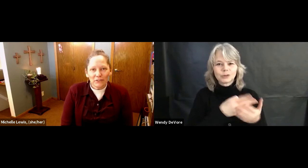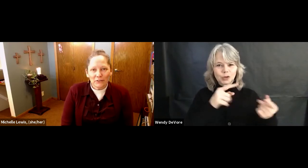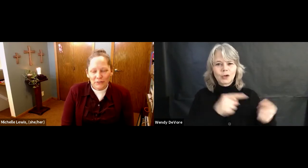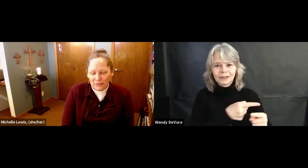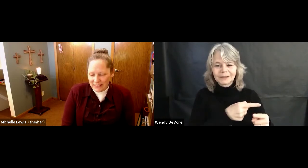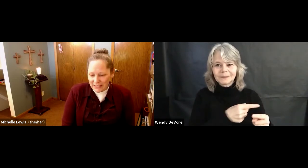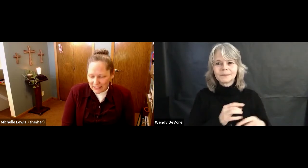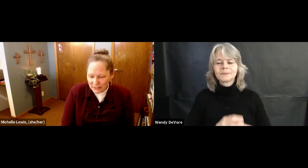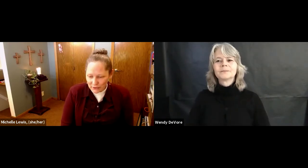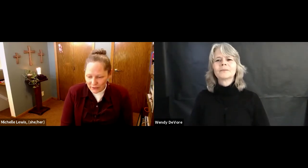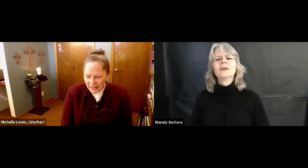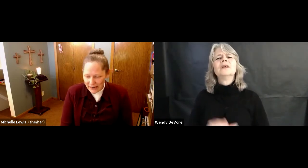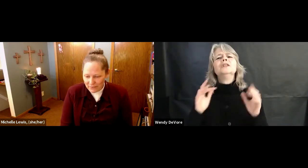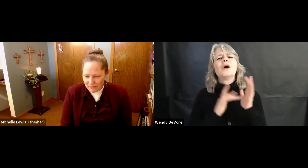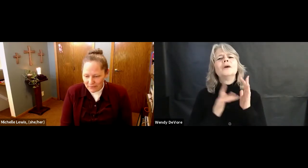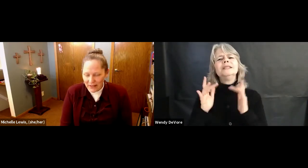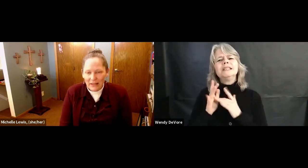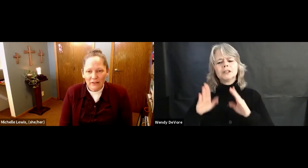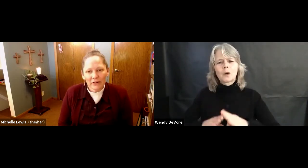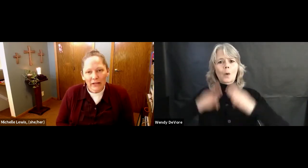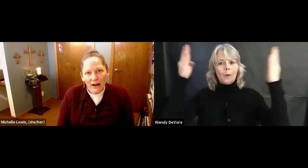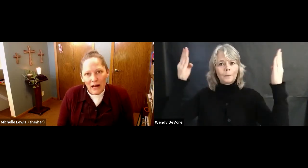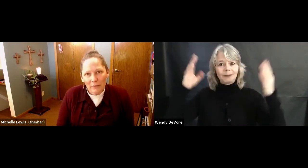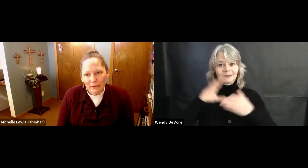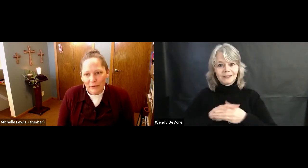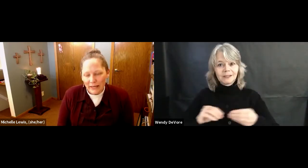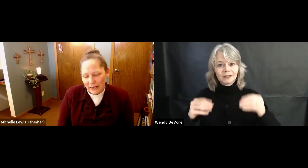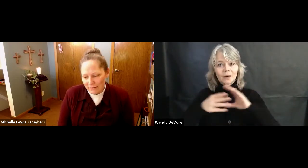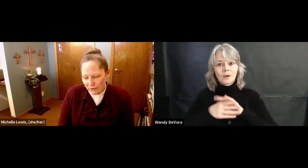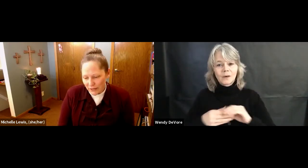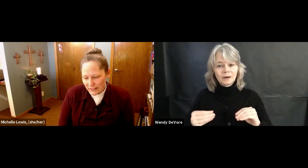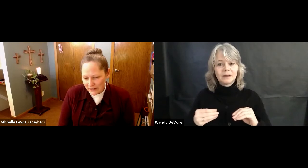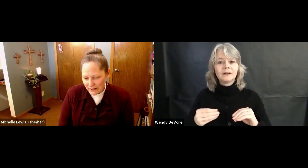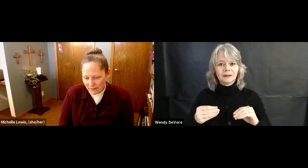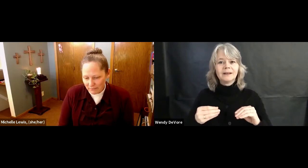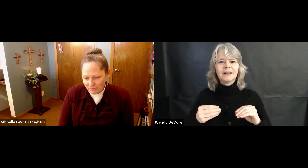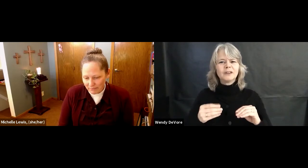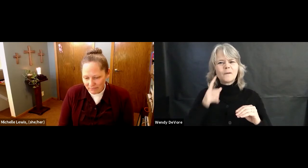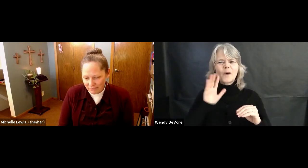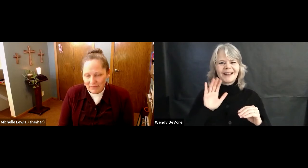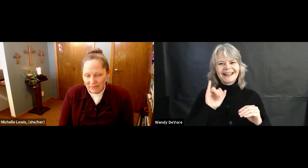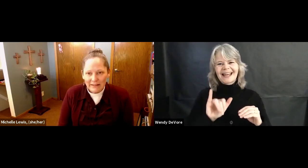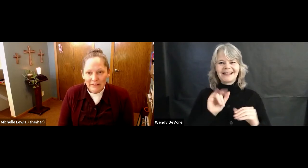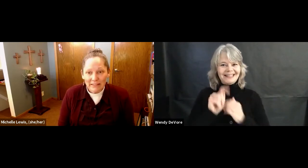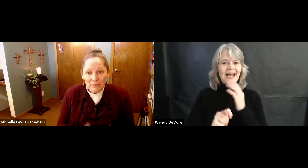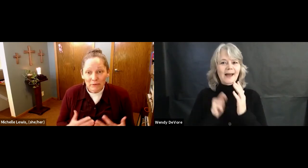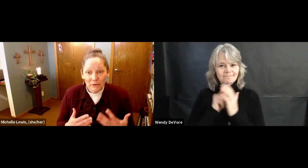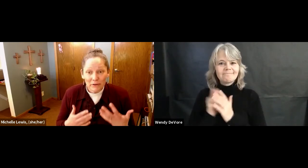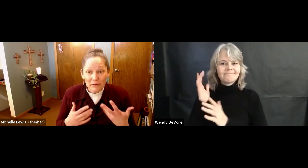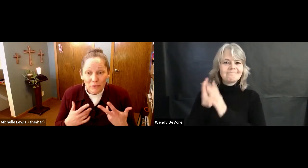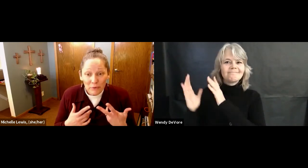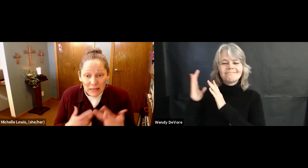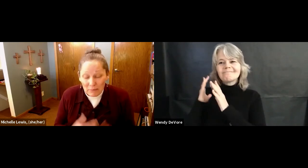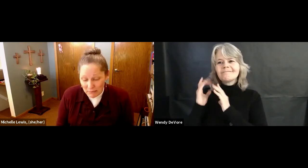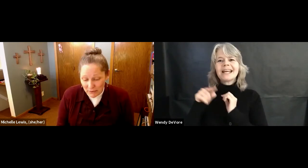Jesus introduces that story in a very common way for his time. He lets people